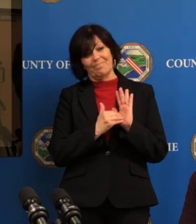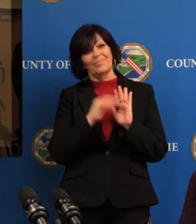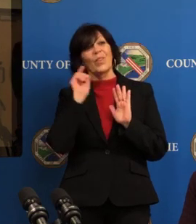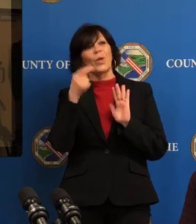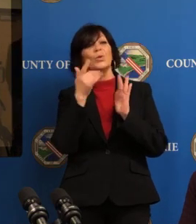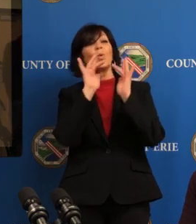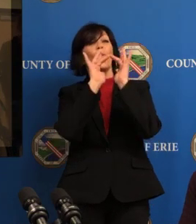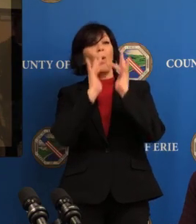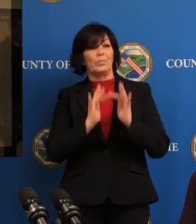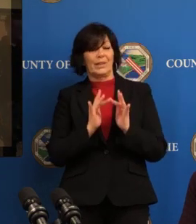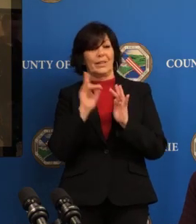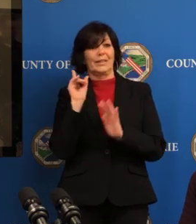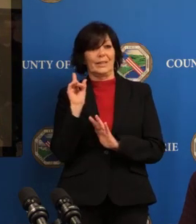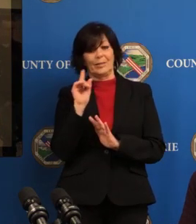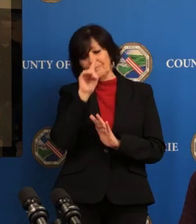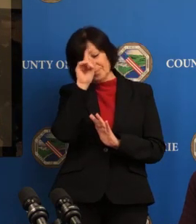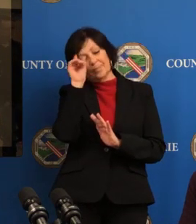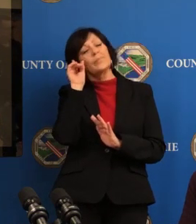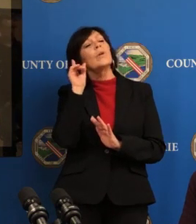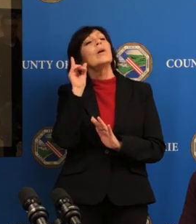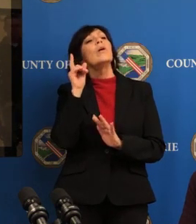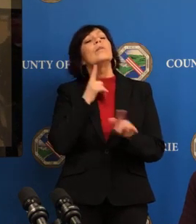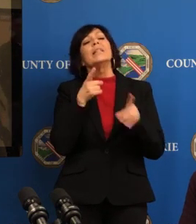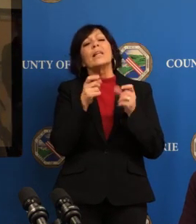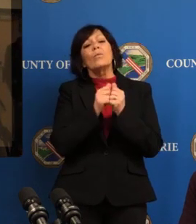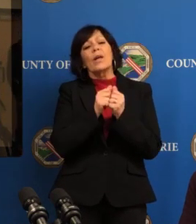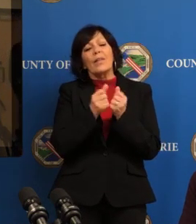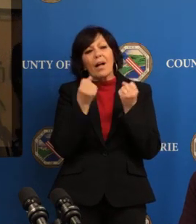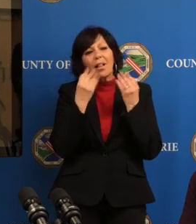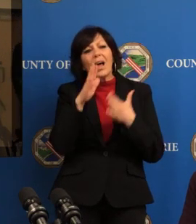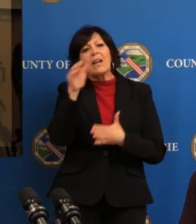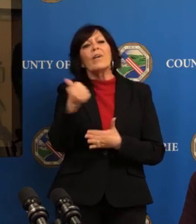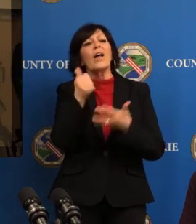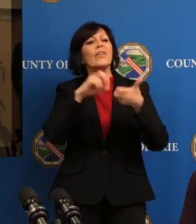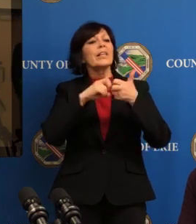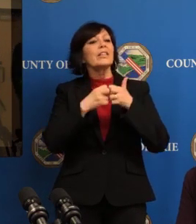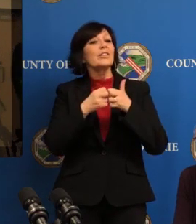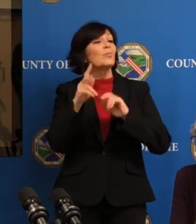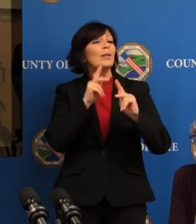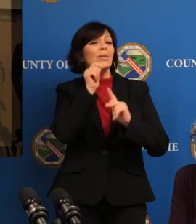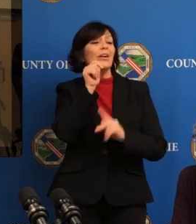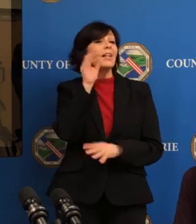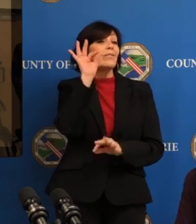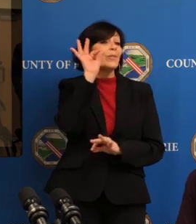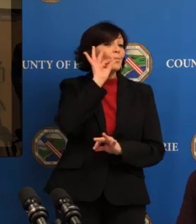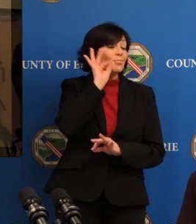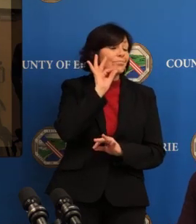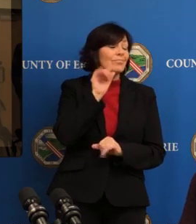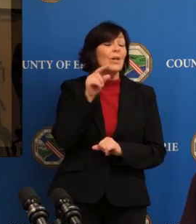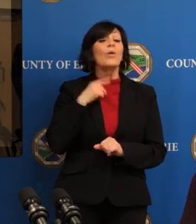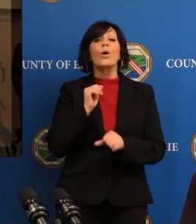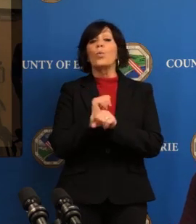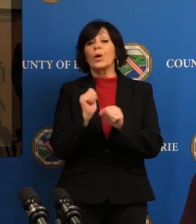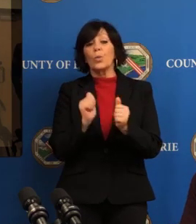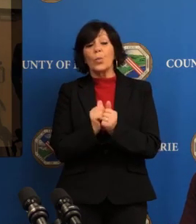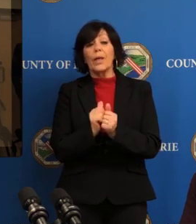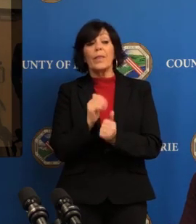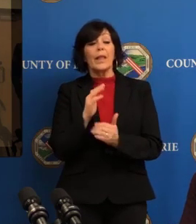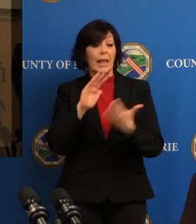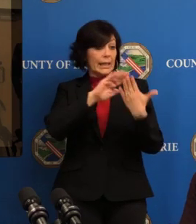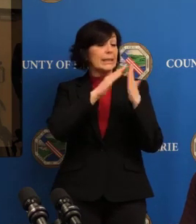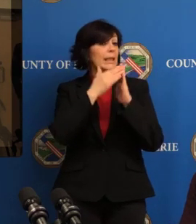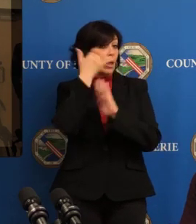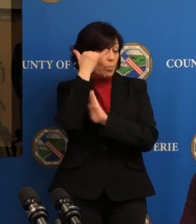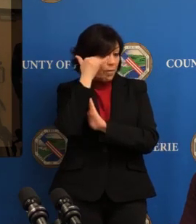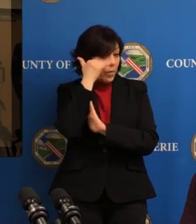websites that you can go to. We've been dealing with a lot of other issues that most people aren't even aware of. We've been working with some of the city of